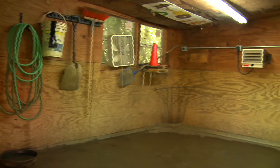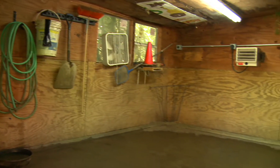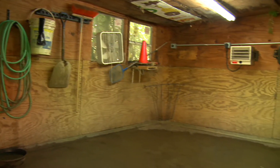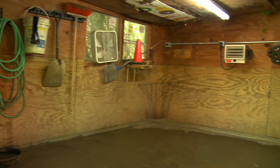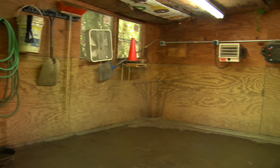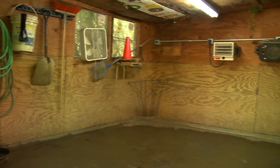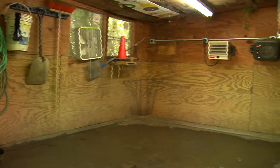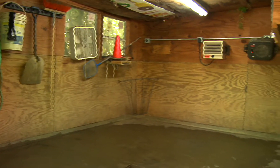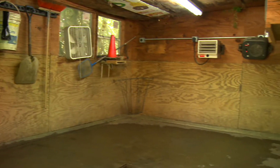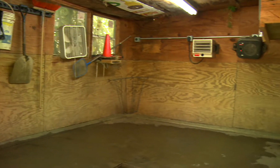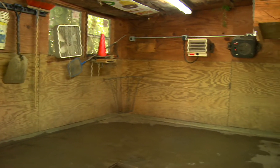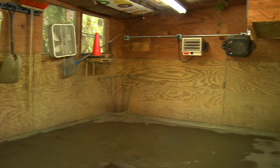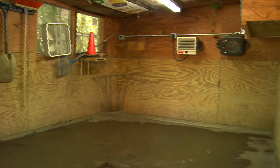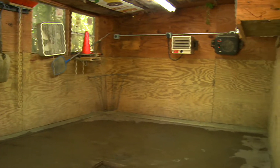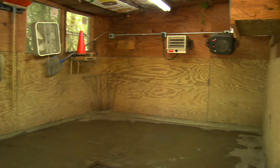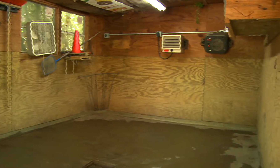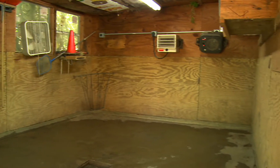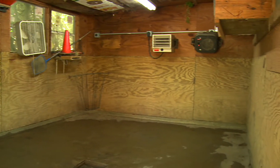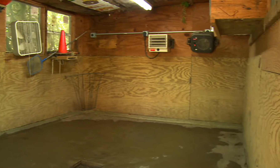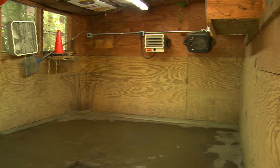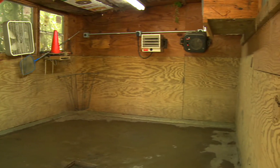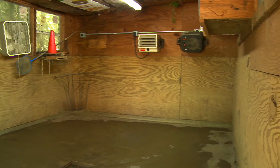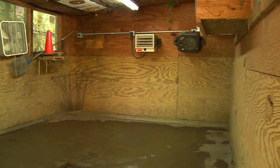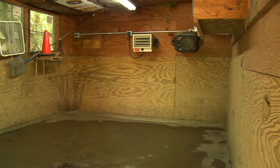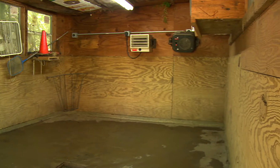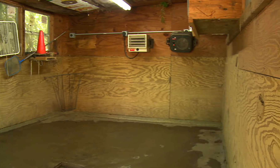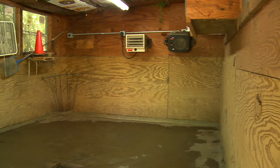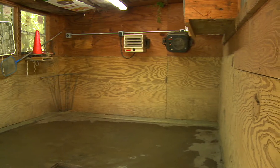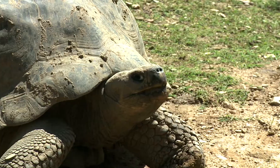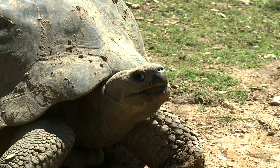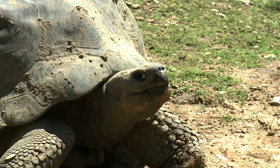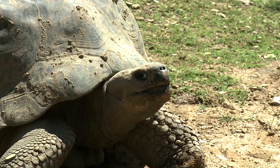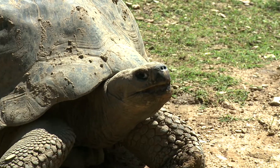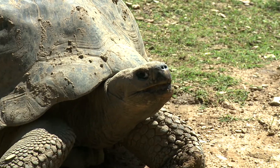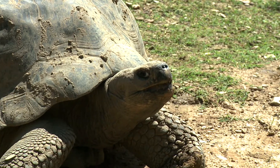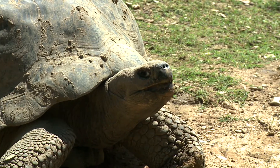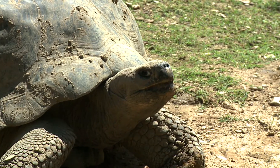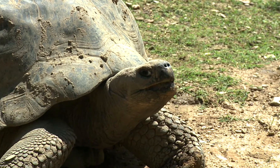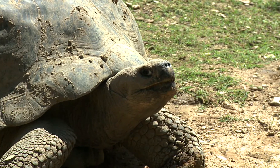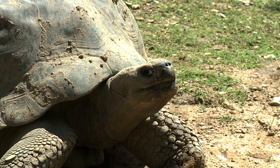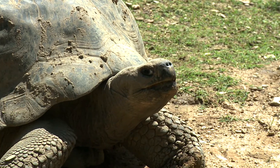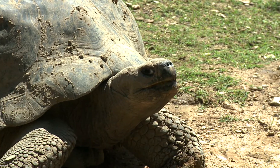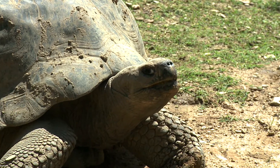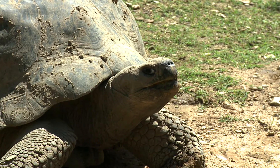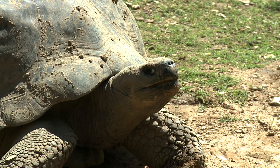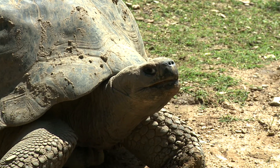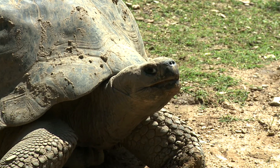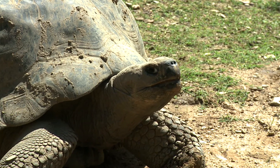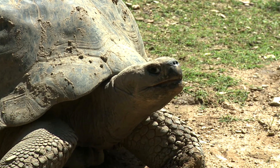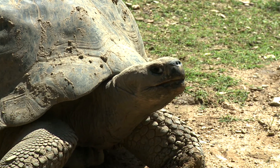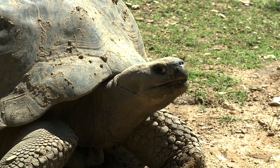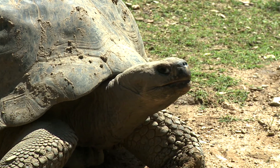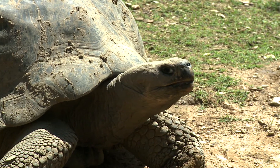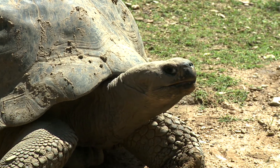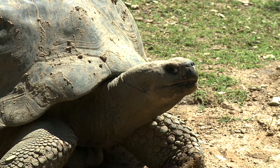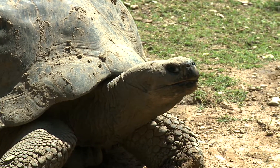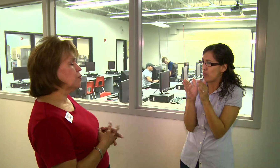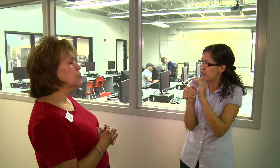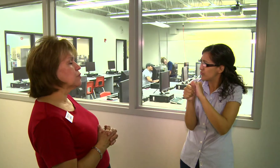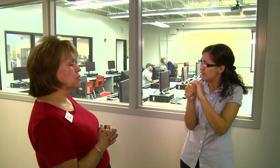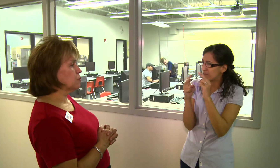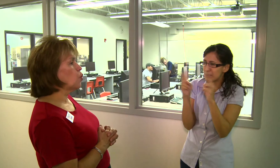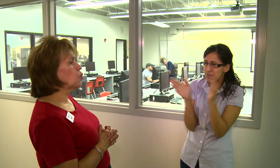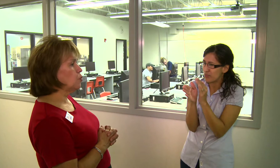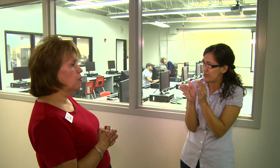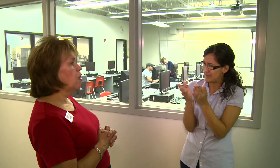some of the things that were too low, for example, the spigot. And so they told me, oh, just make it